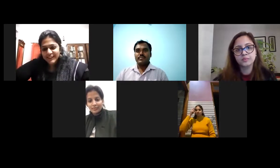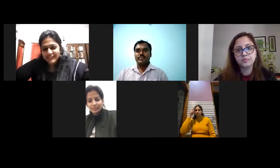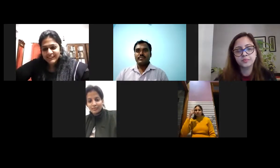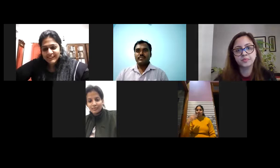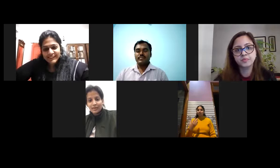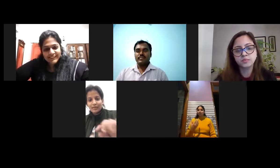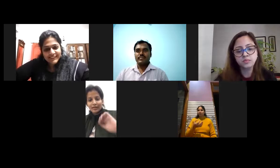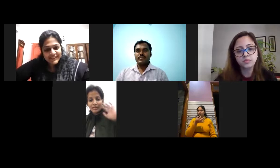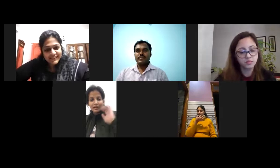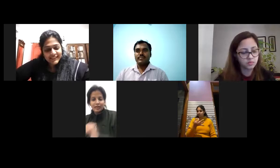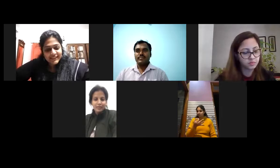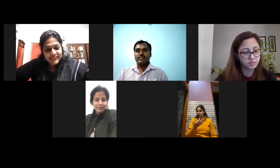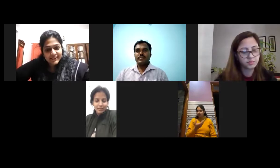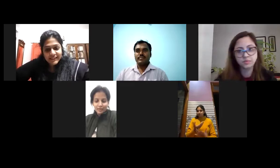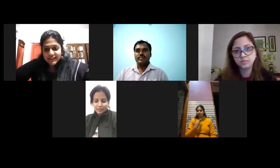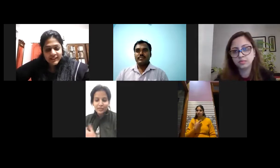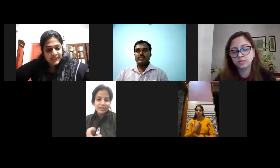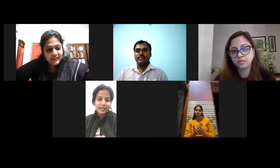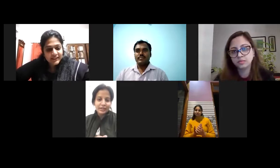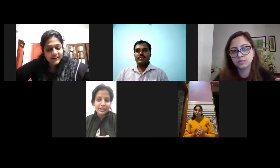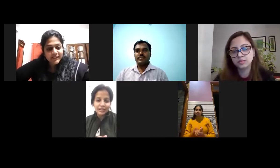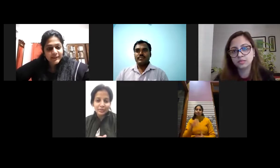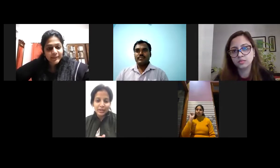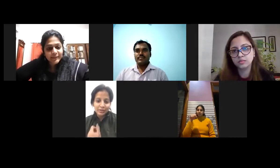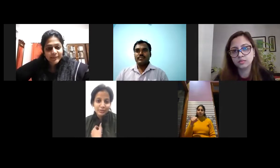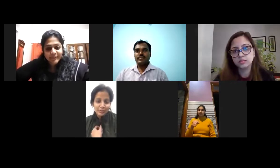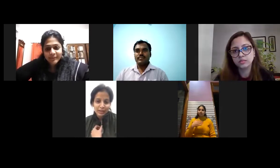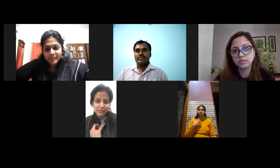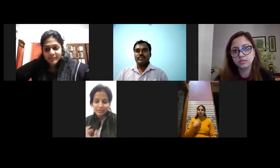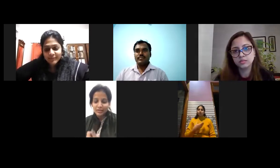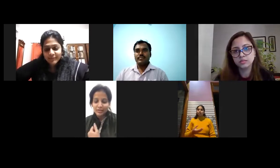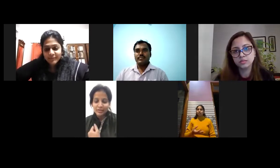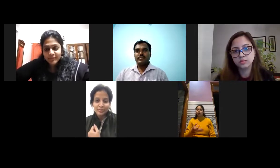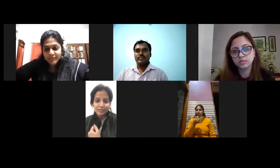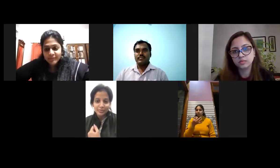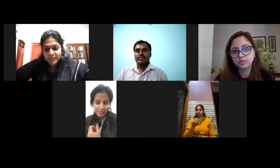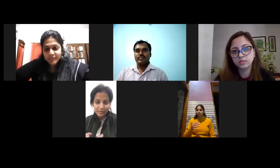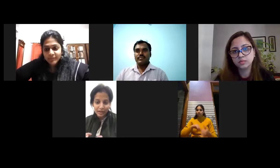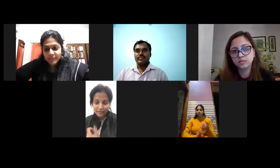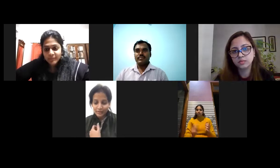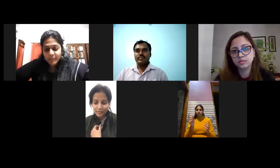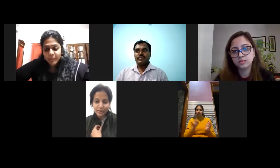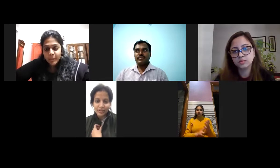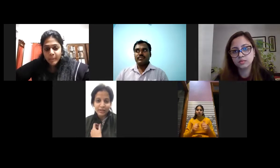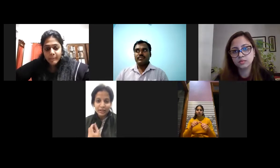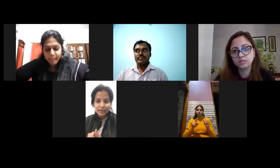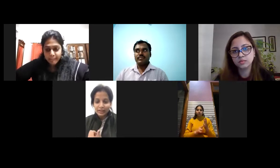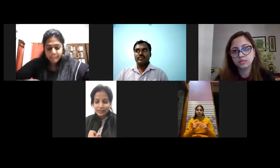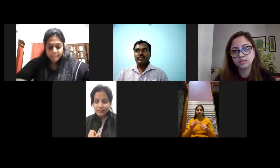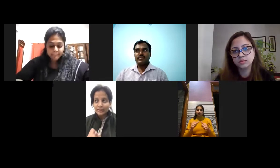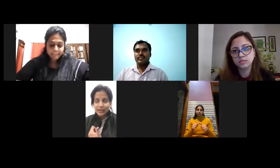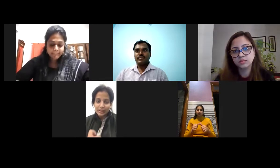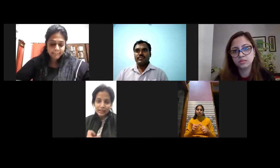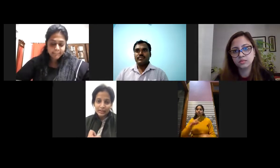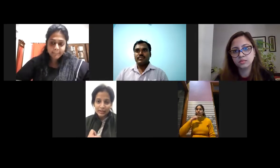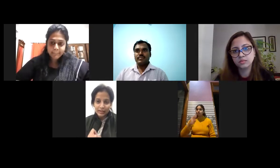see? Yeah. Firstly, I would like to add to Sunanda ma'am's response that there